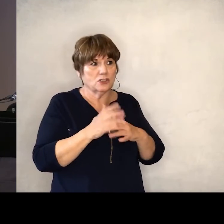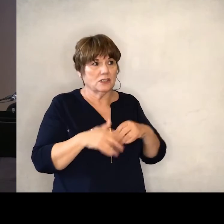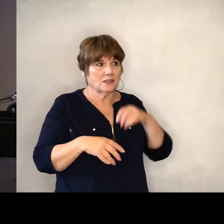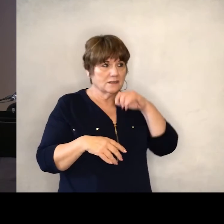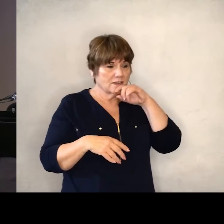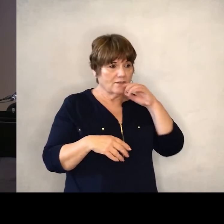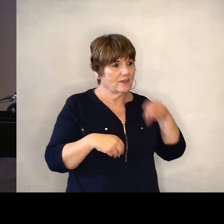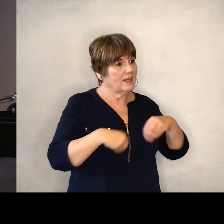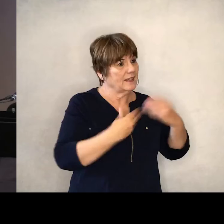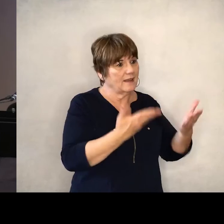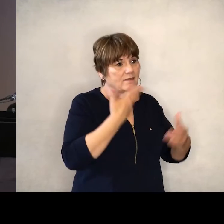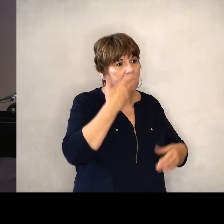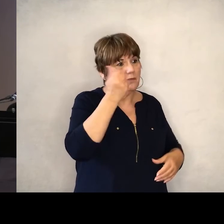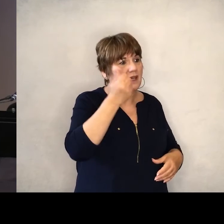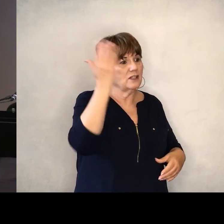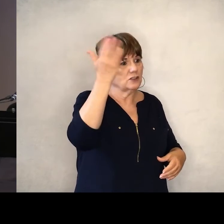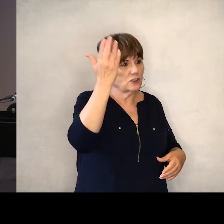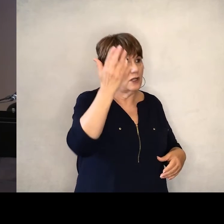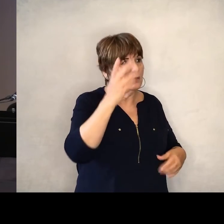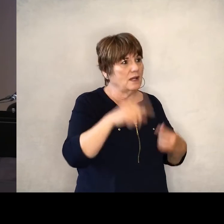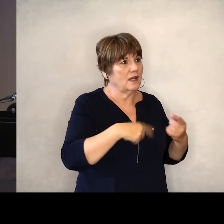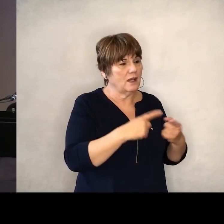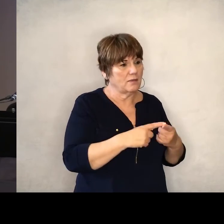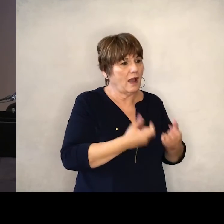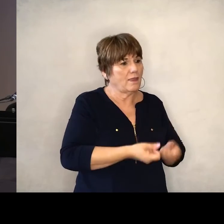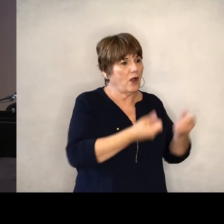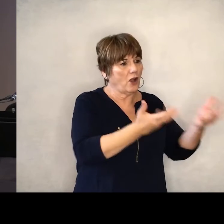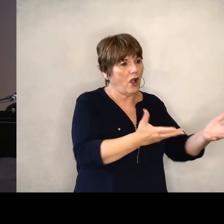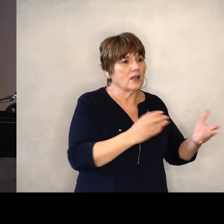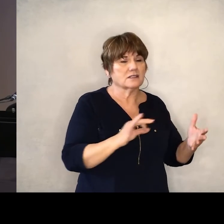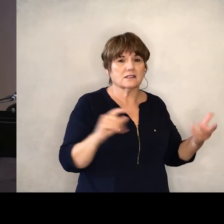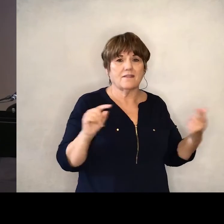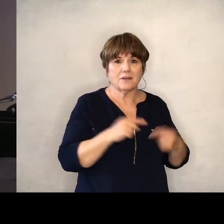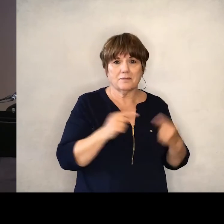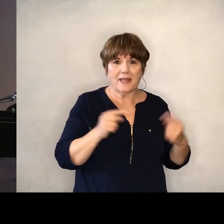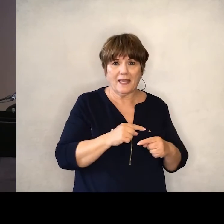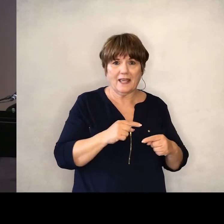ever on the causes of pain. He